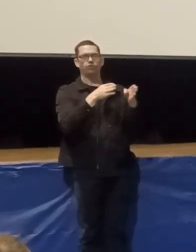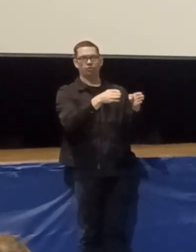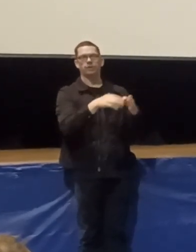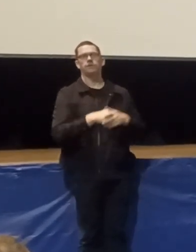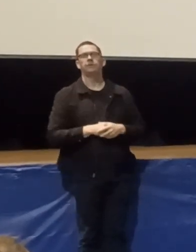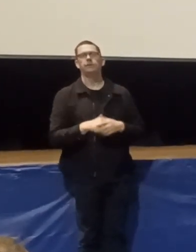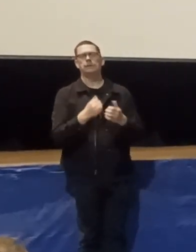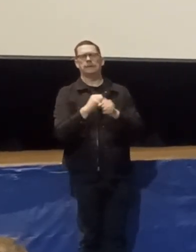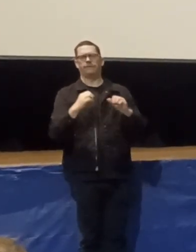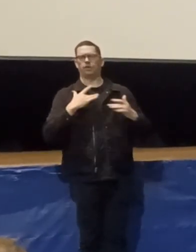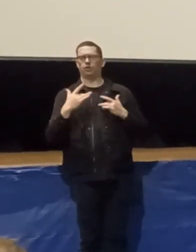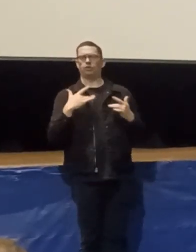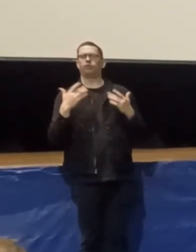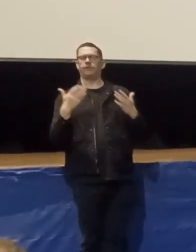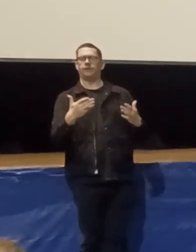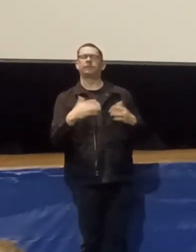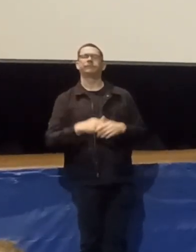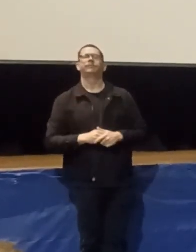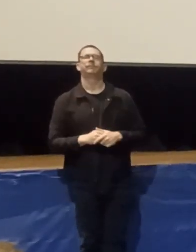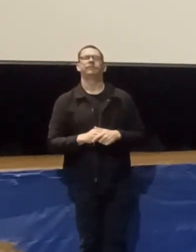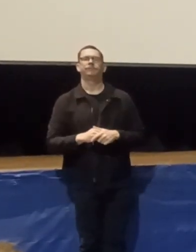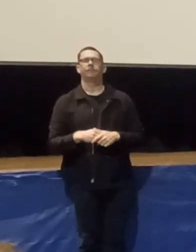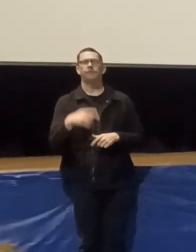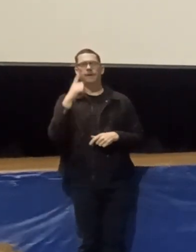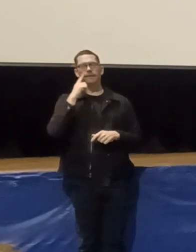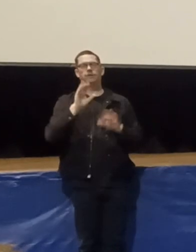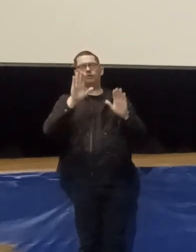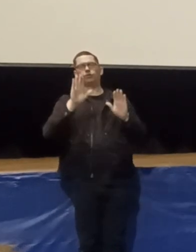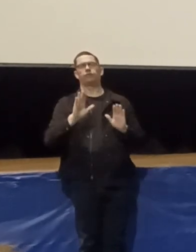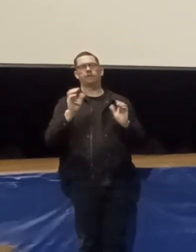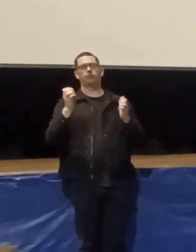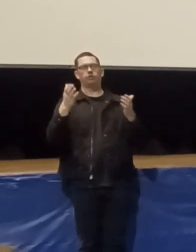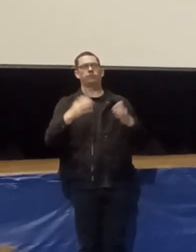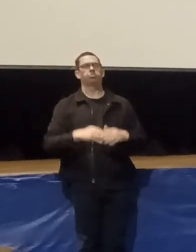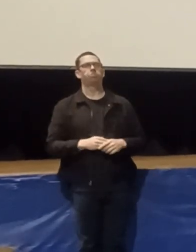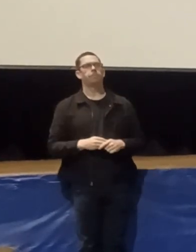to the congestion concerns. So I think it's a great suggestion. I think use this as an opportunity.